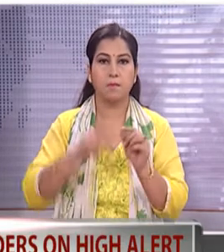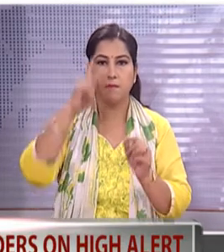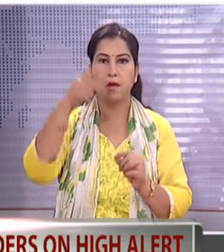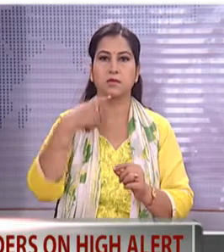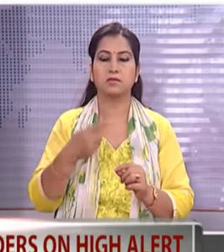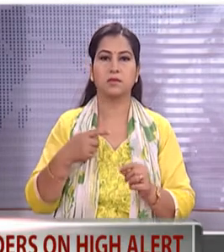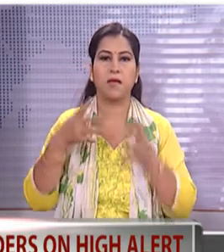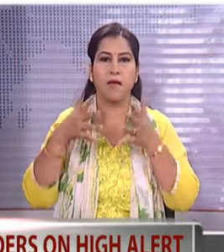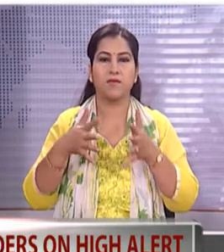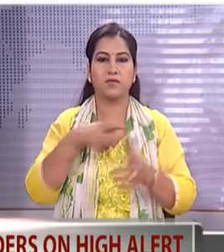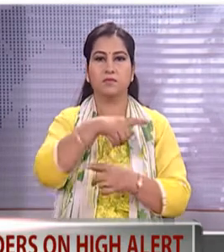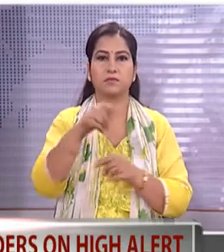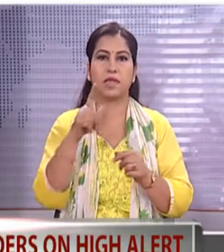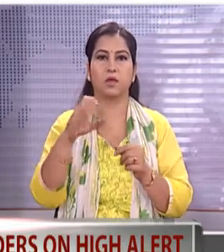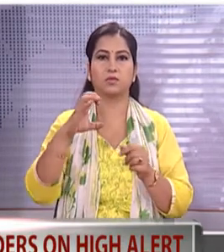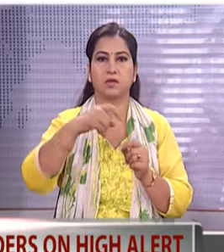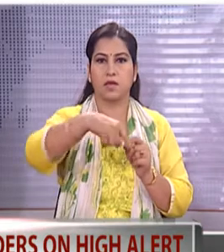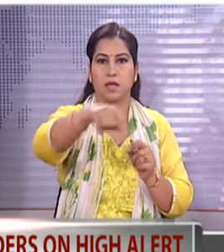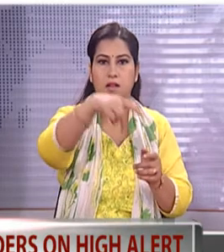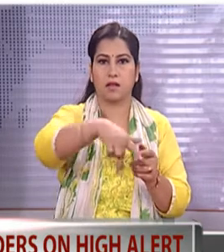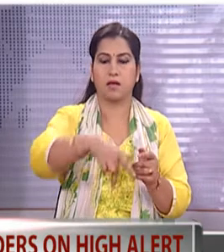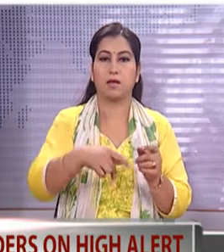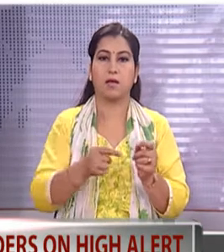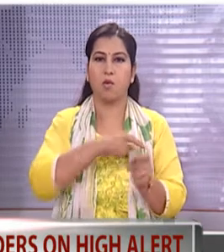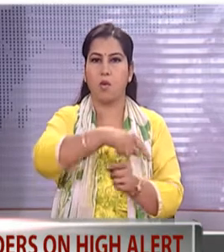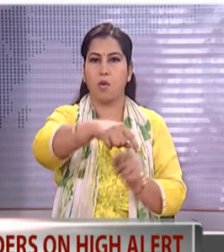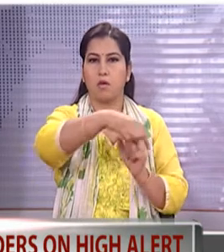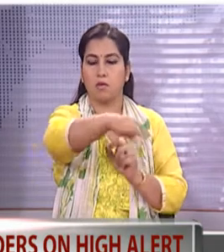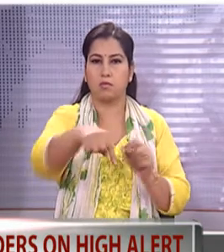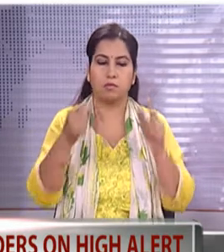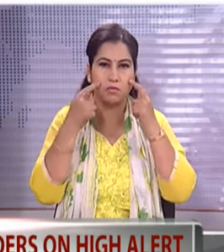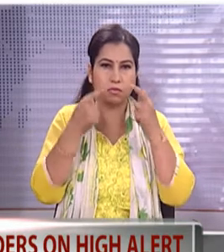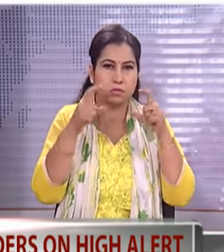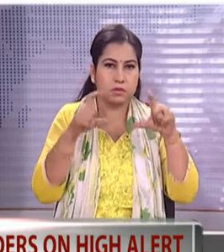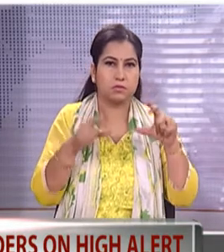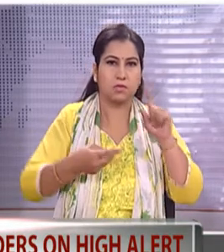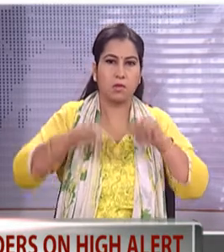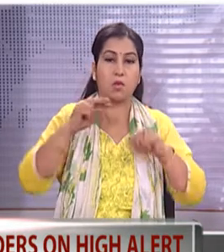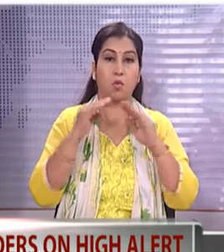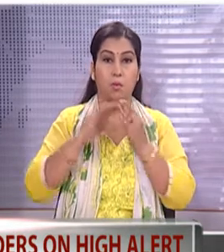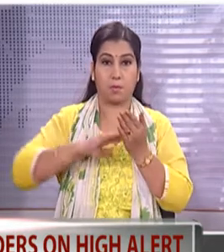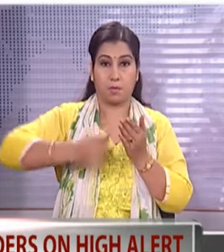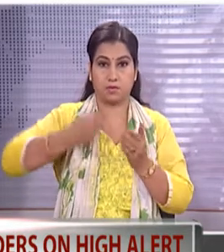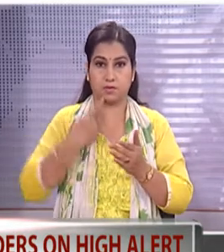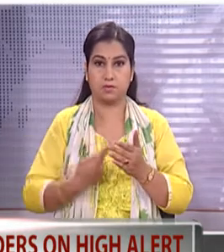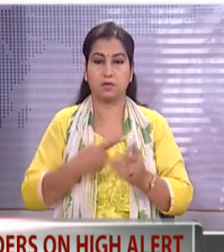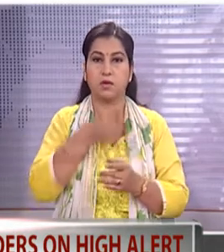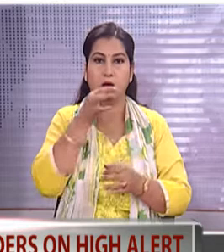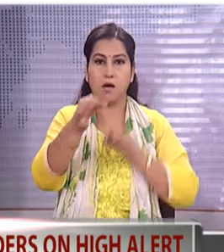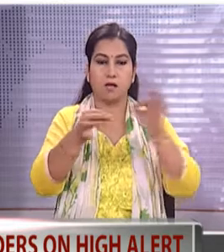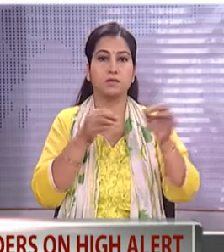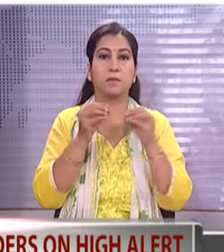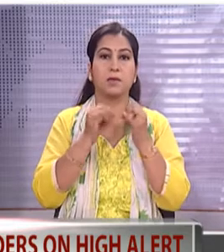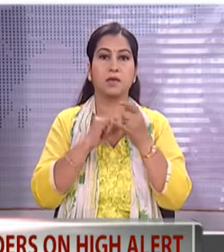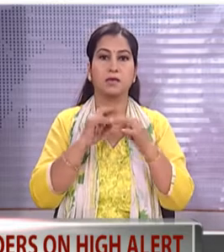Pakistan resorts to heavy shelling in the LOC area. All border areas on high alert. Home Minister Rajnath Singh asks BSF